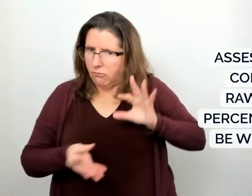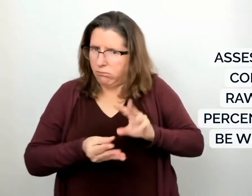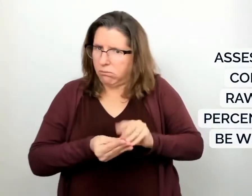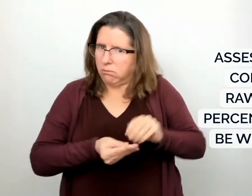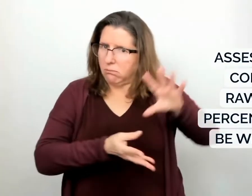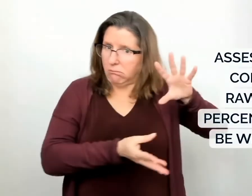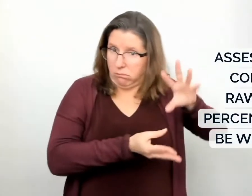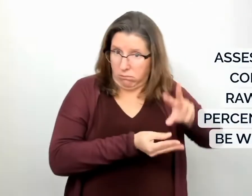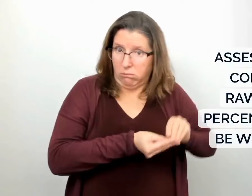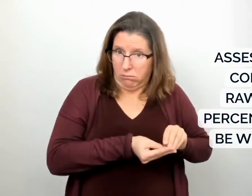and then summed.